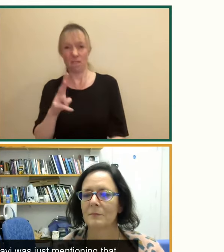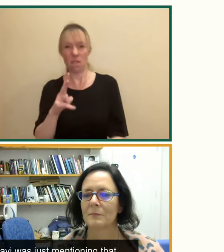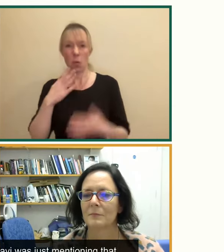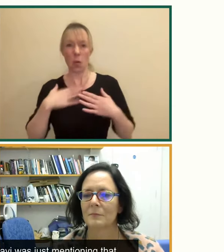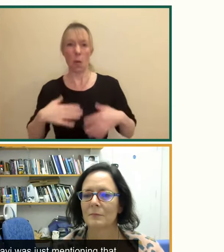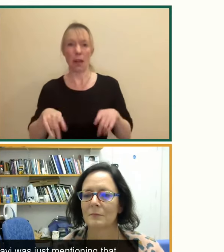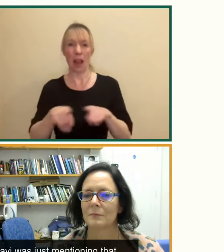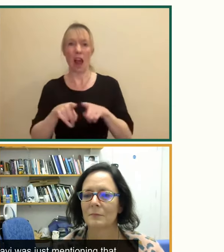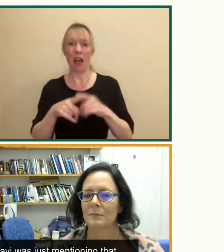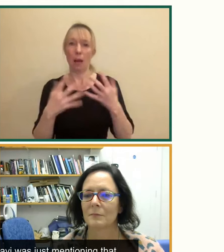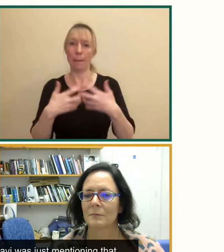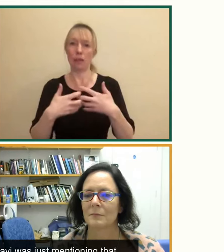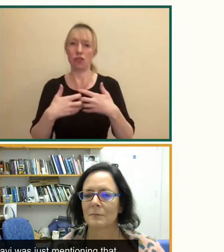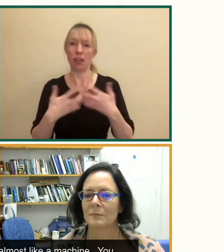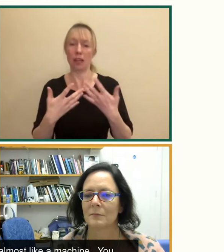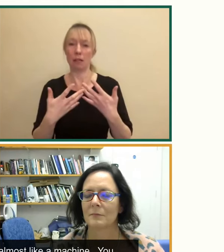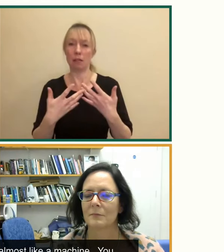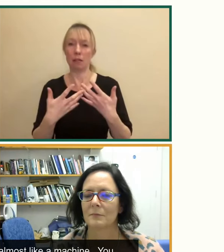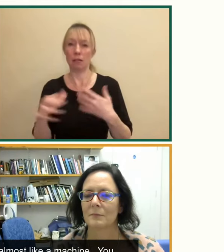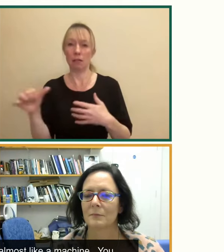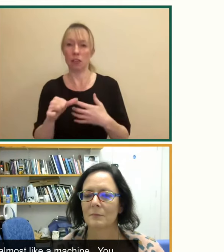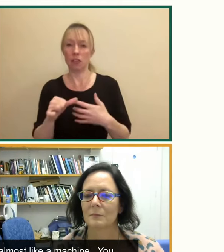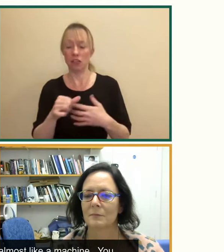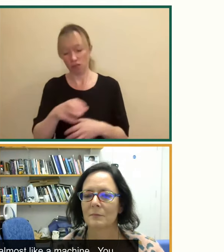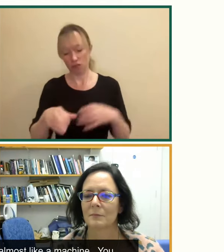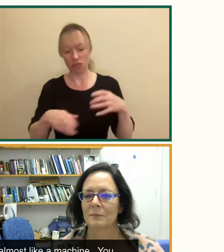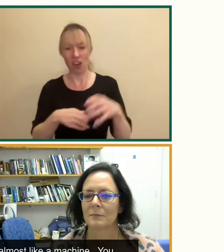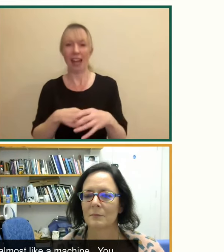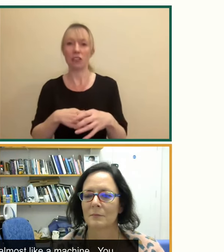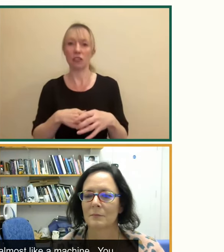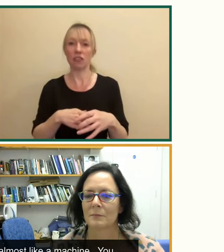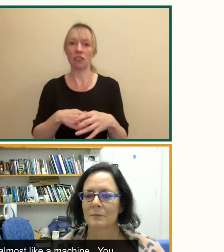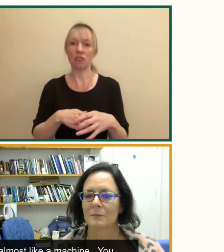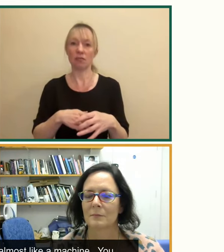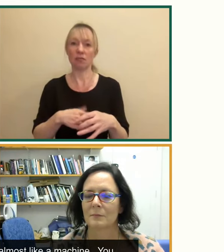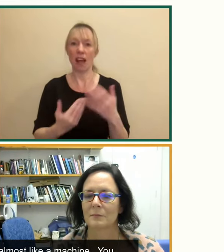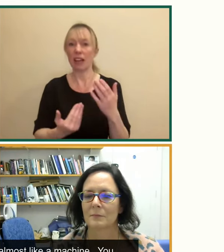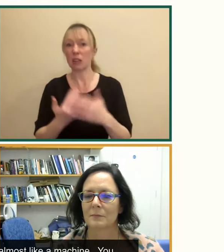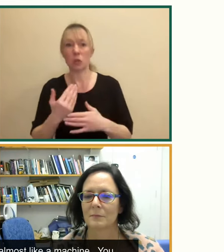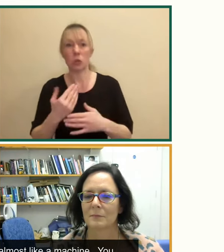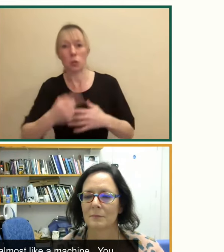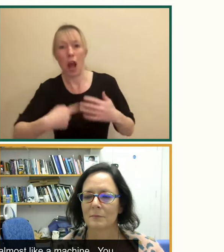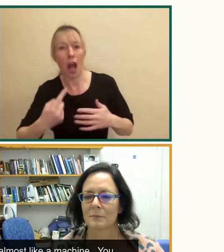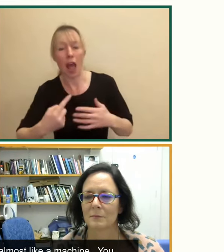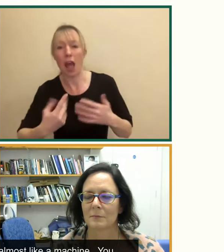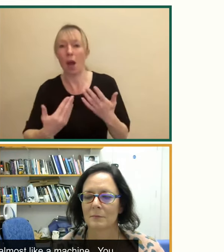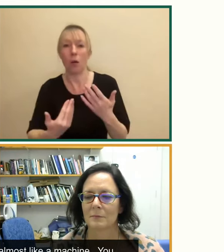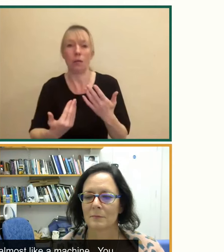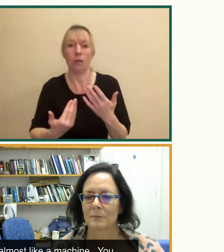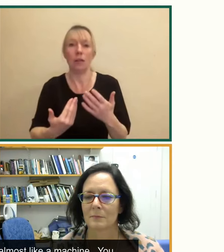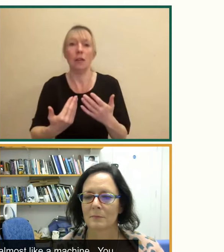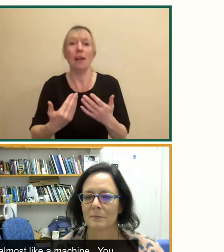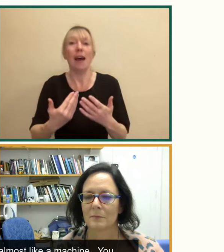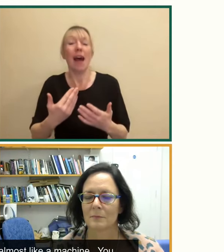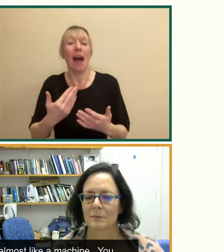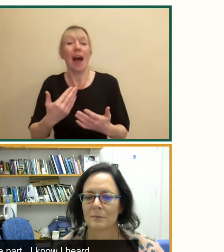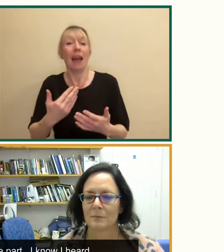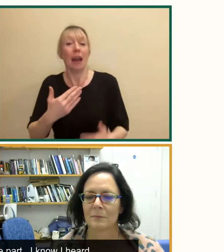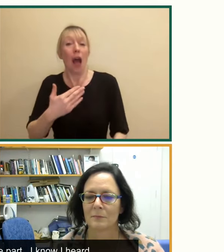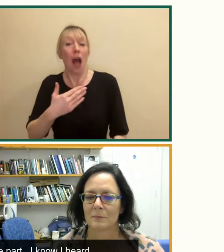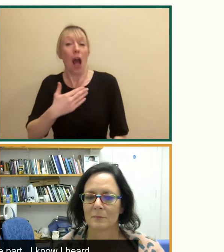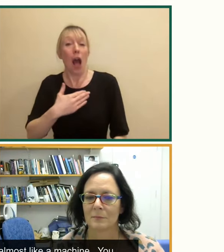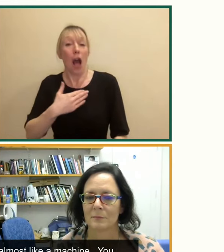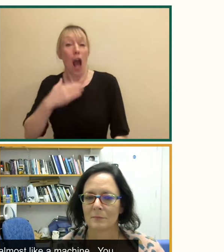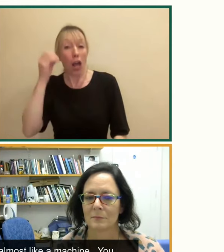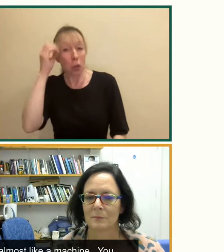should be able to just swap out the part. And I know I've heard cardiologists and now oncologists too